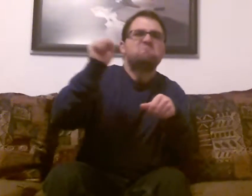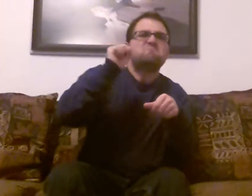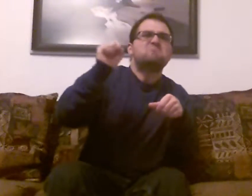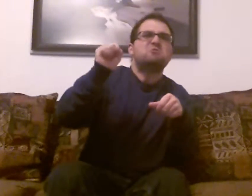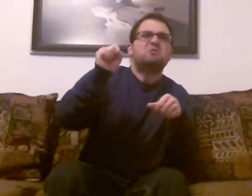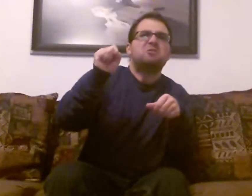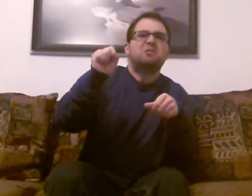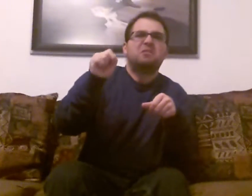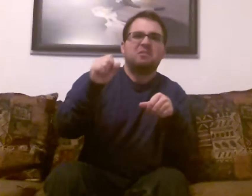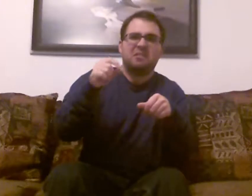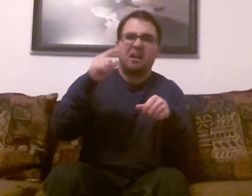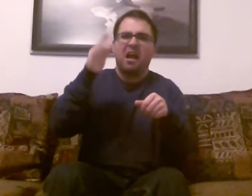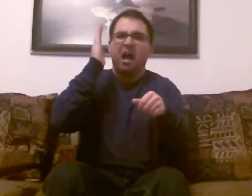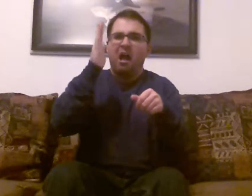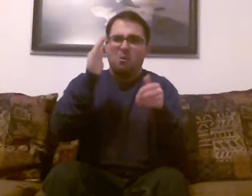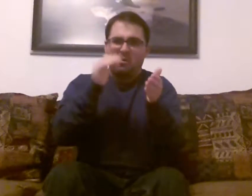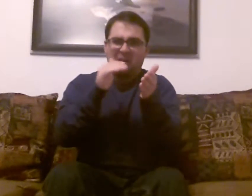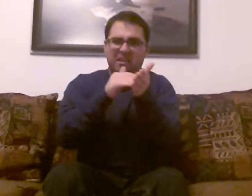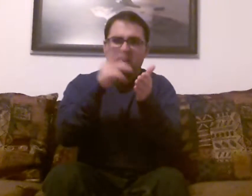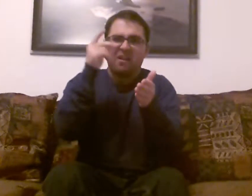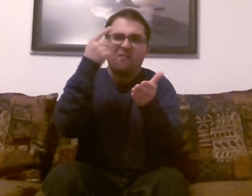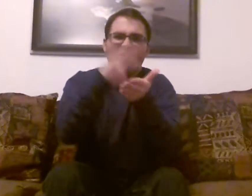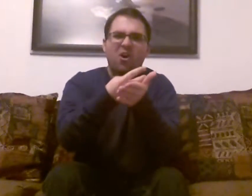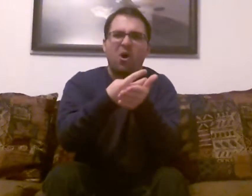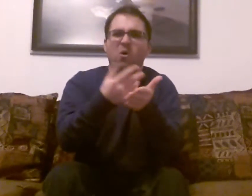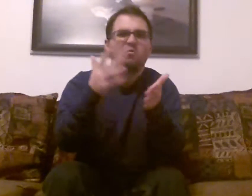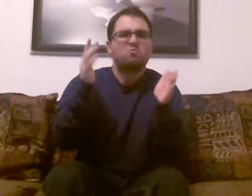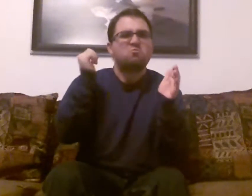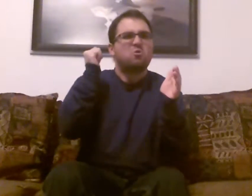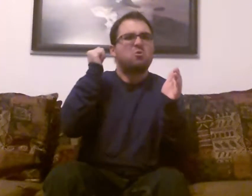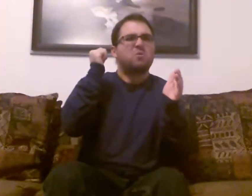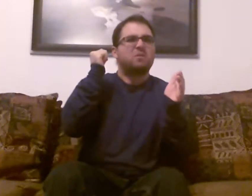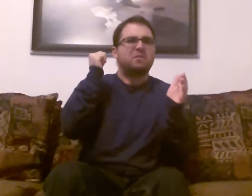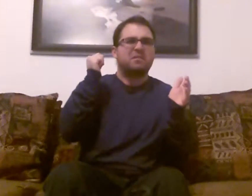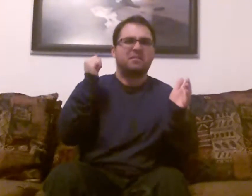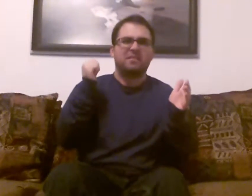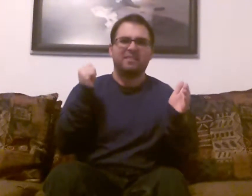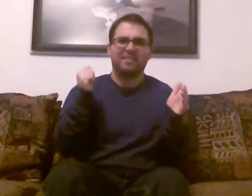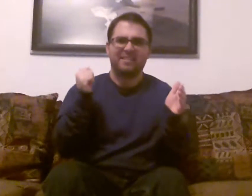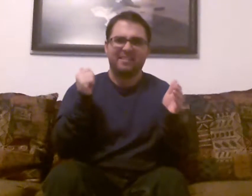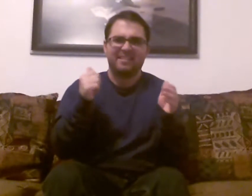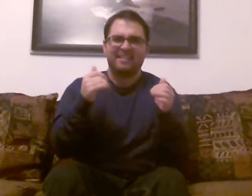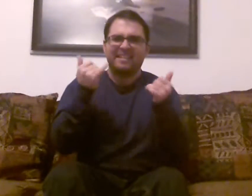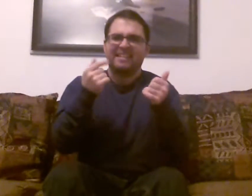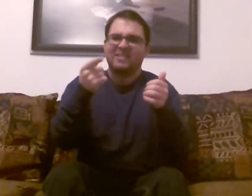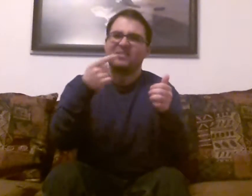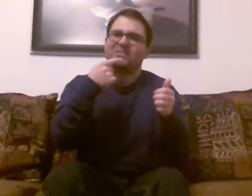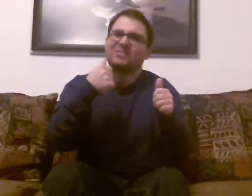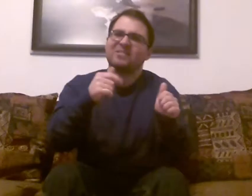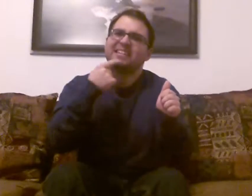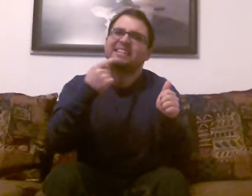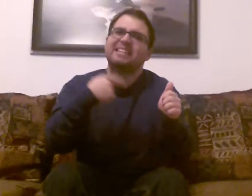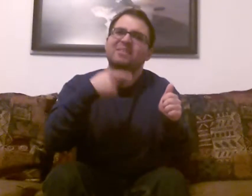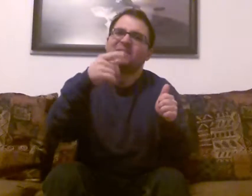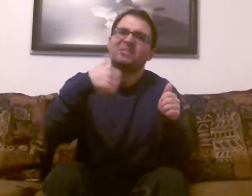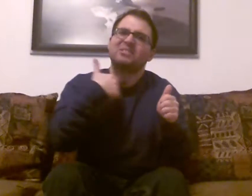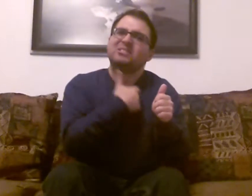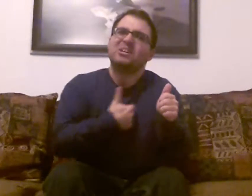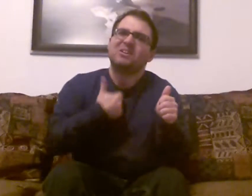resisting that you would not fall again. And now you're trying to tell me that you're sorry,